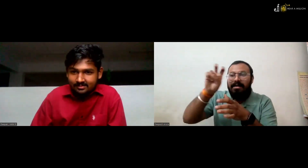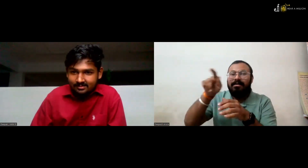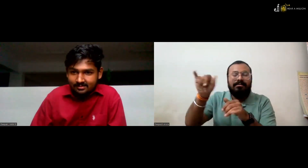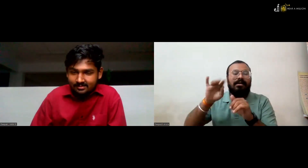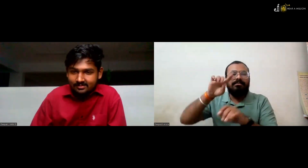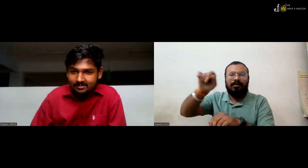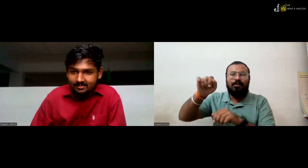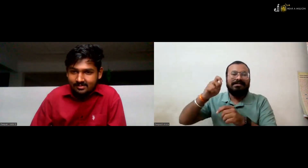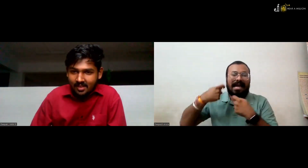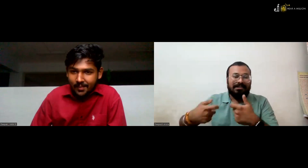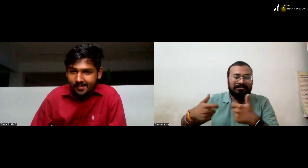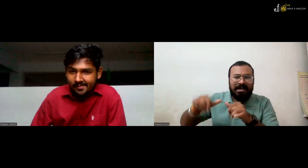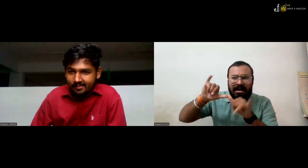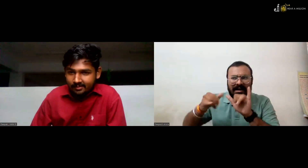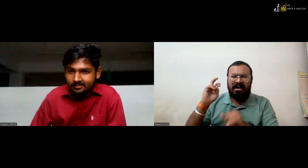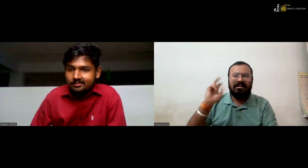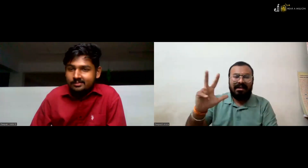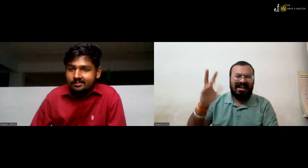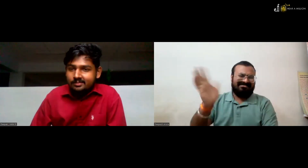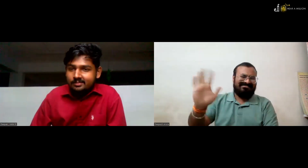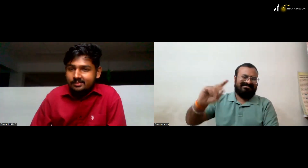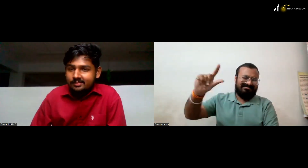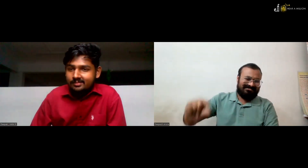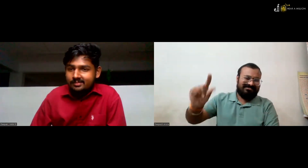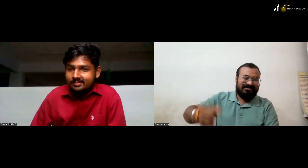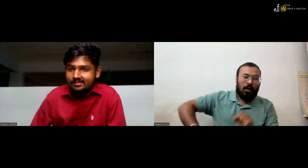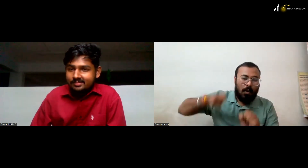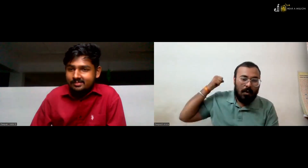money, then we figure out the things,